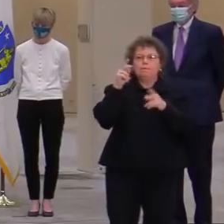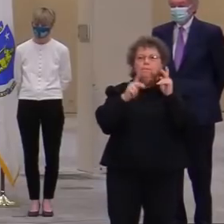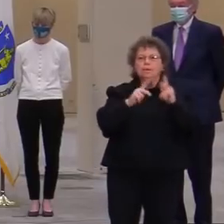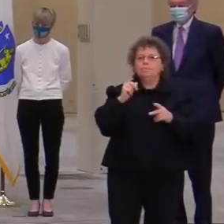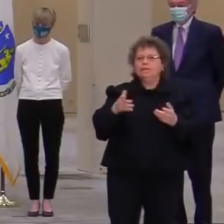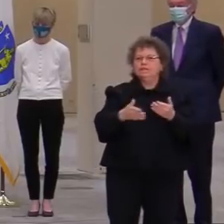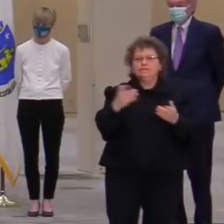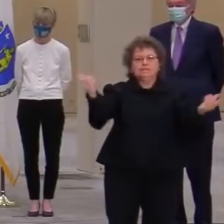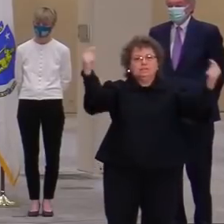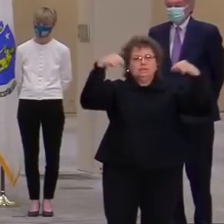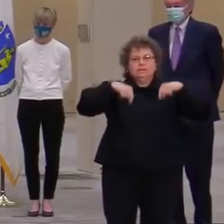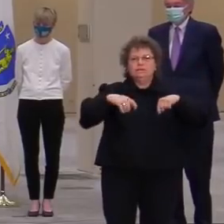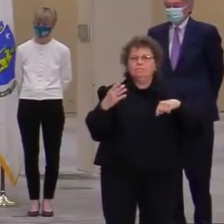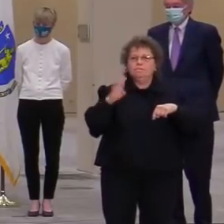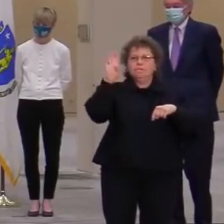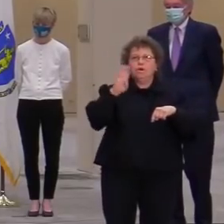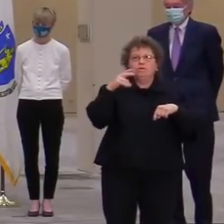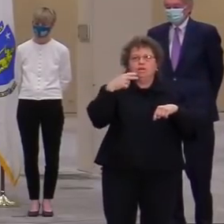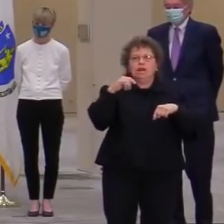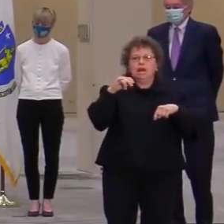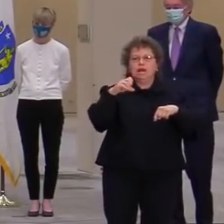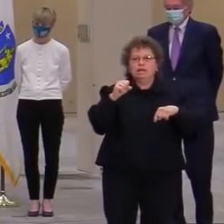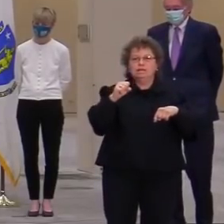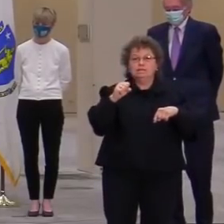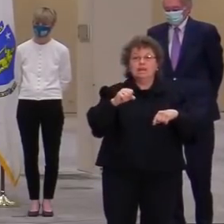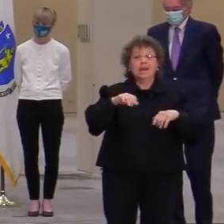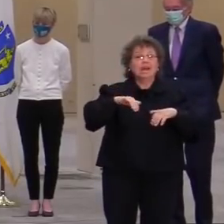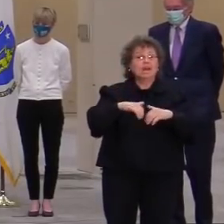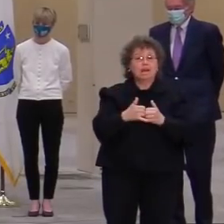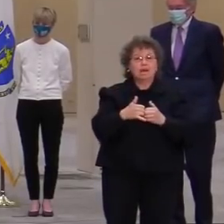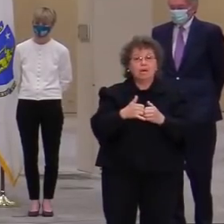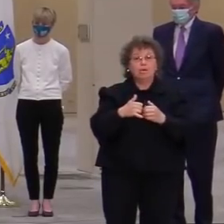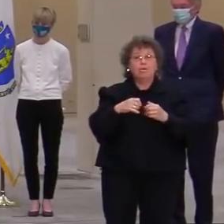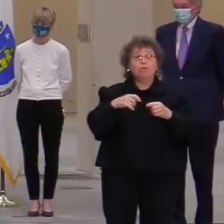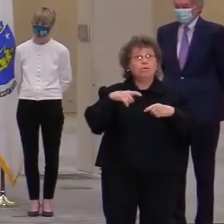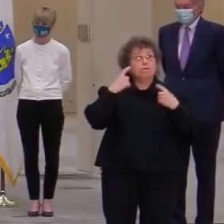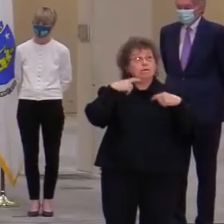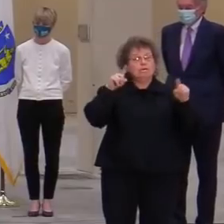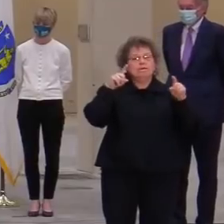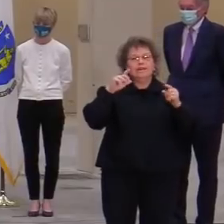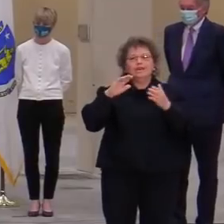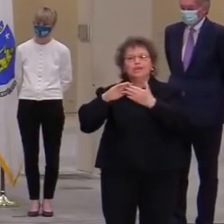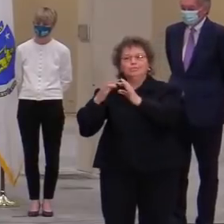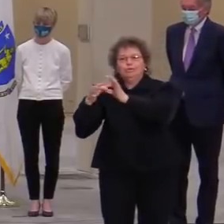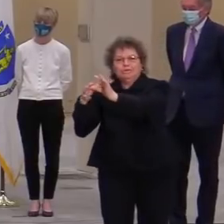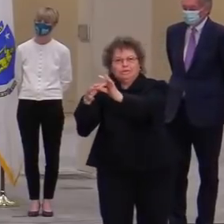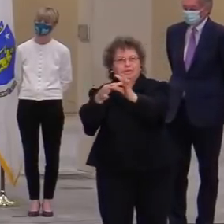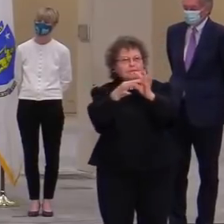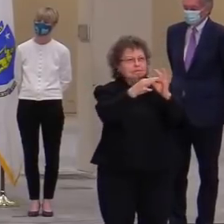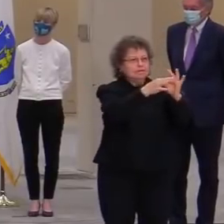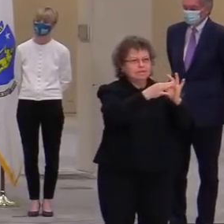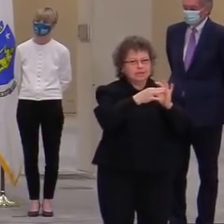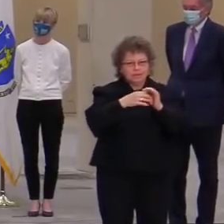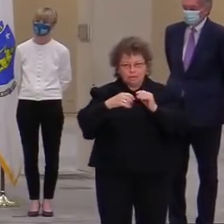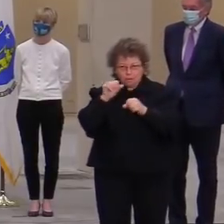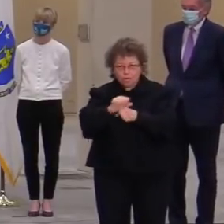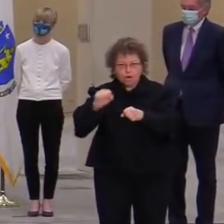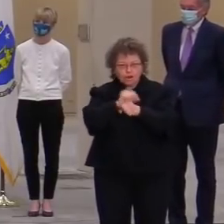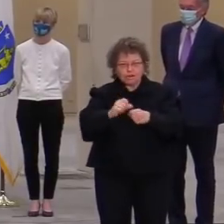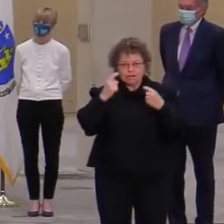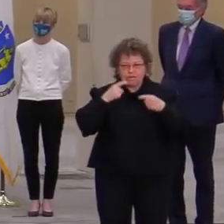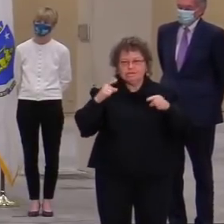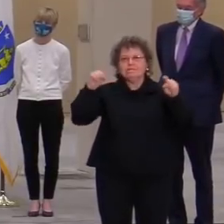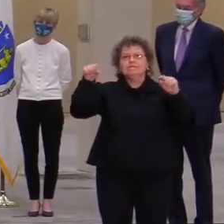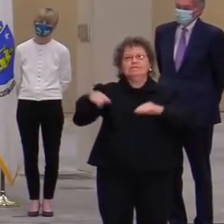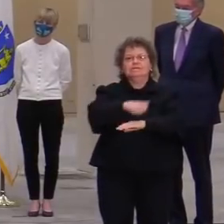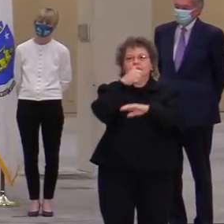increased capacity of this center is only possible through the work of the whole community. I want to recognize the concerted